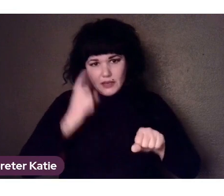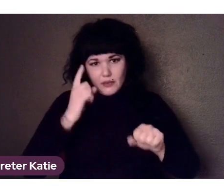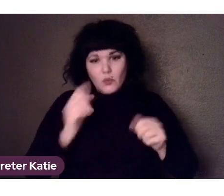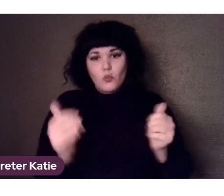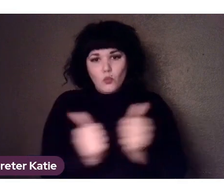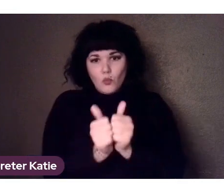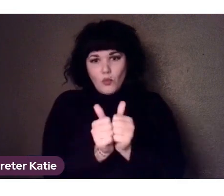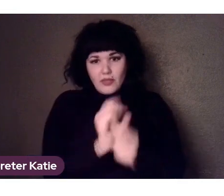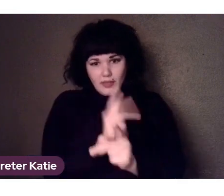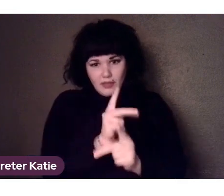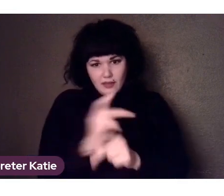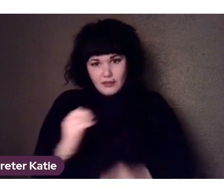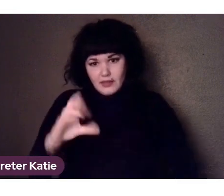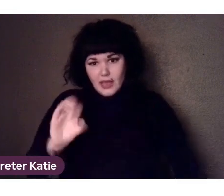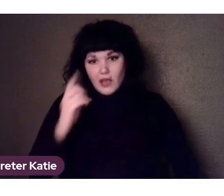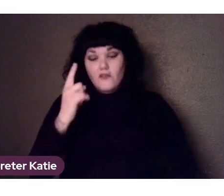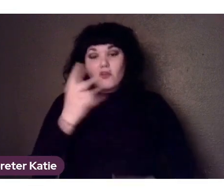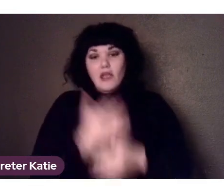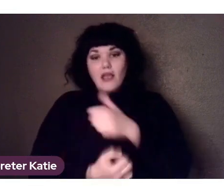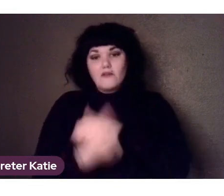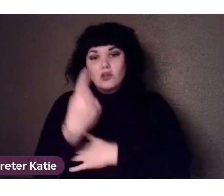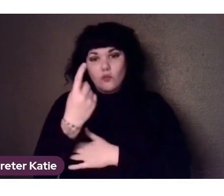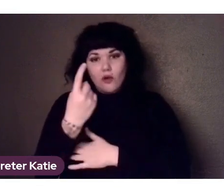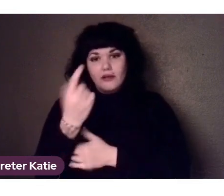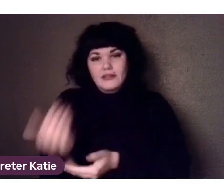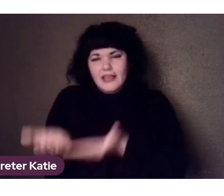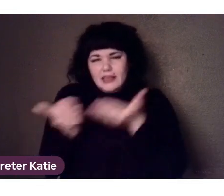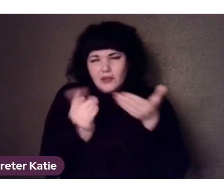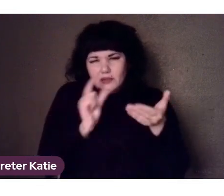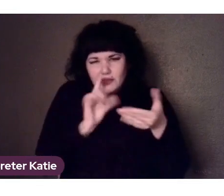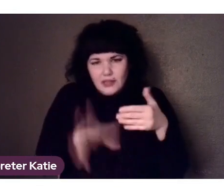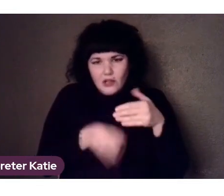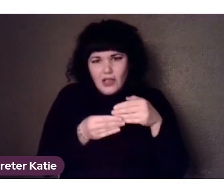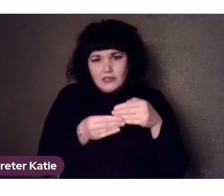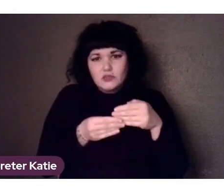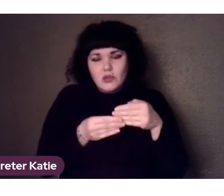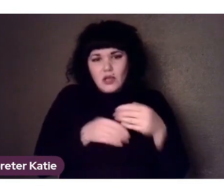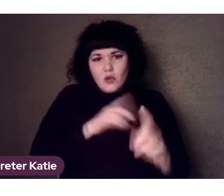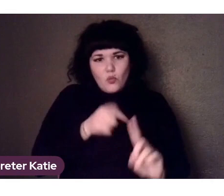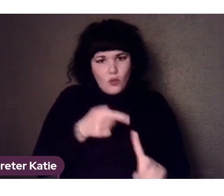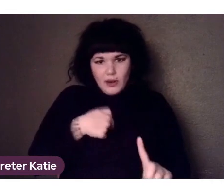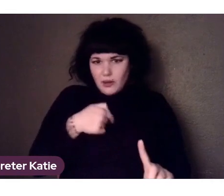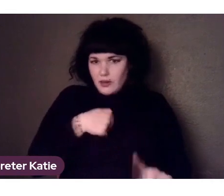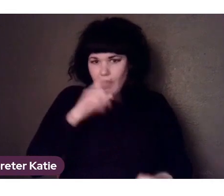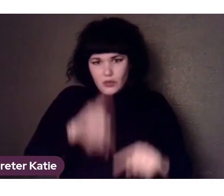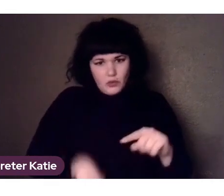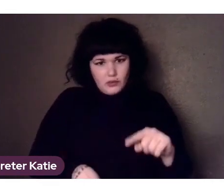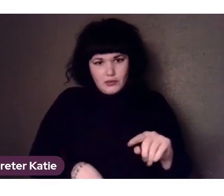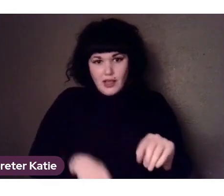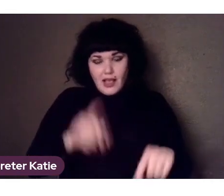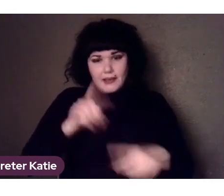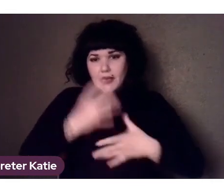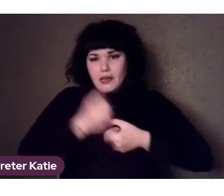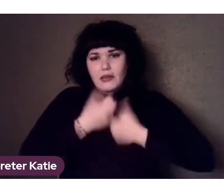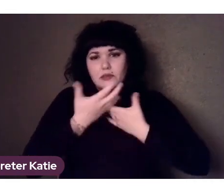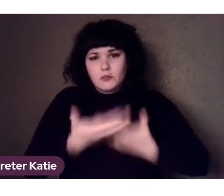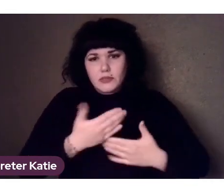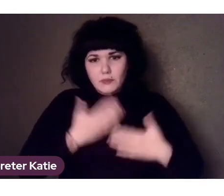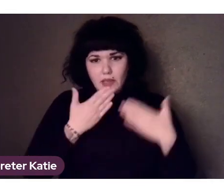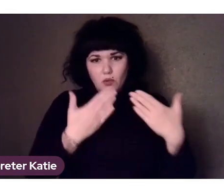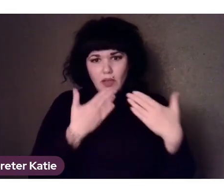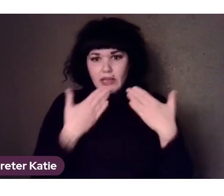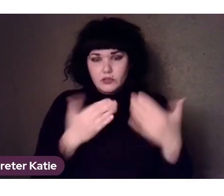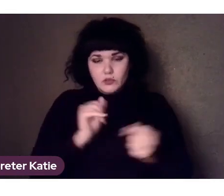care, for everyone who carried a little extra when I couldn't. I cannot express my gratitude